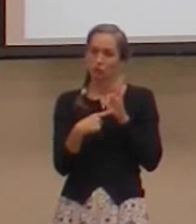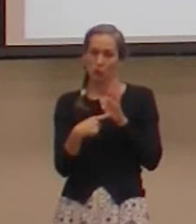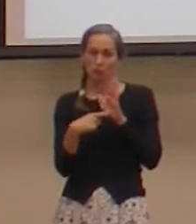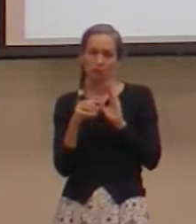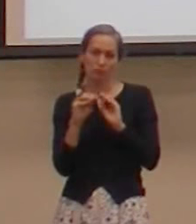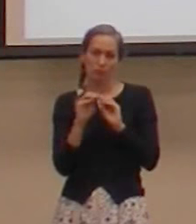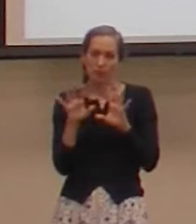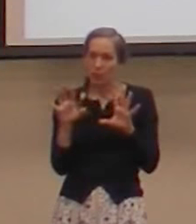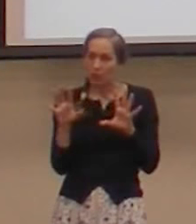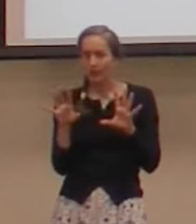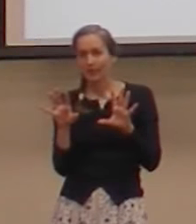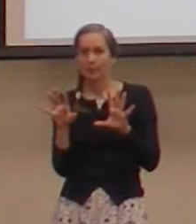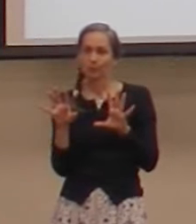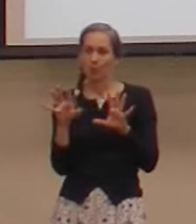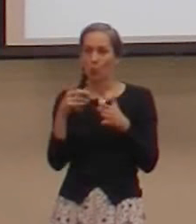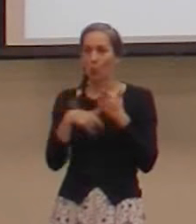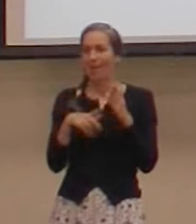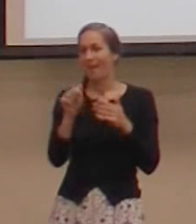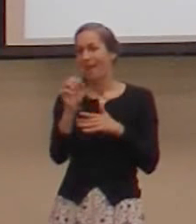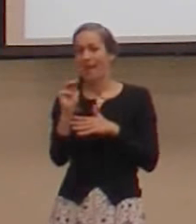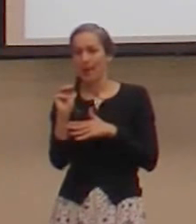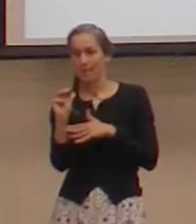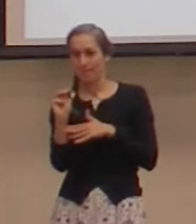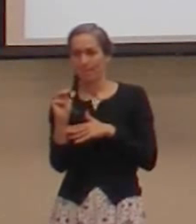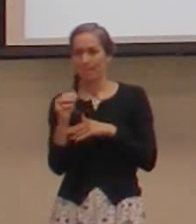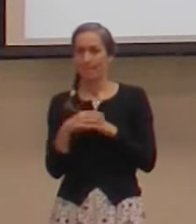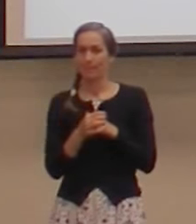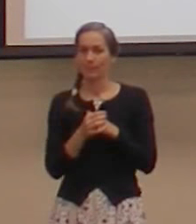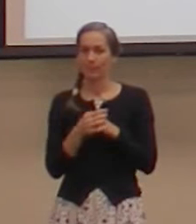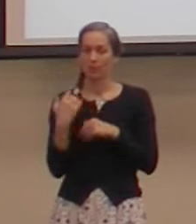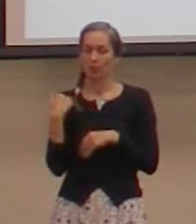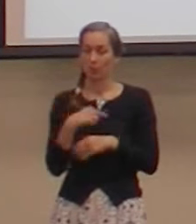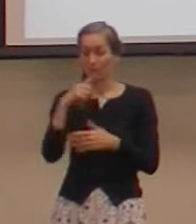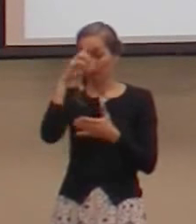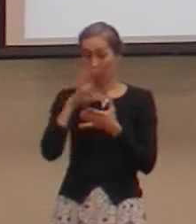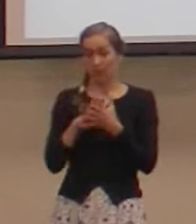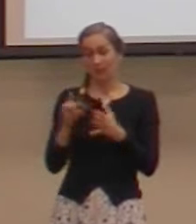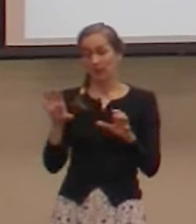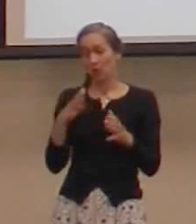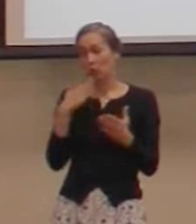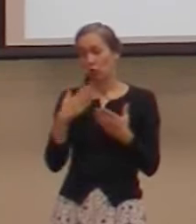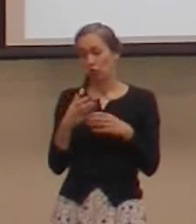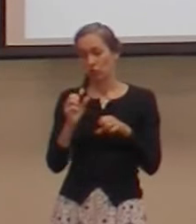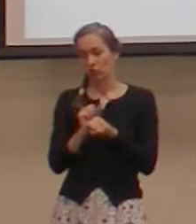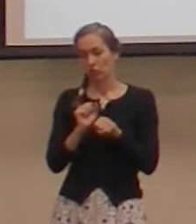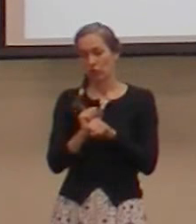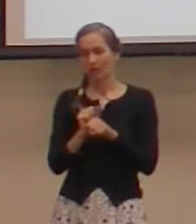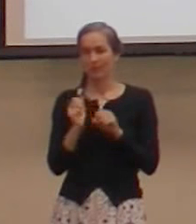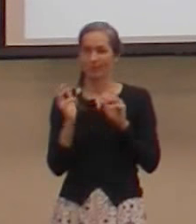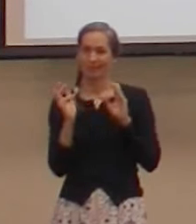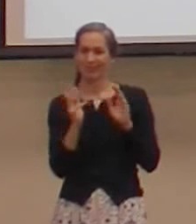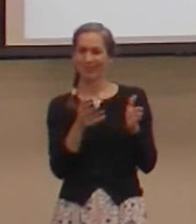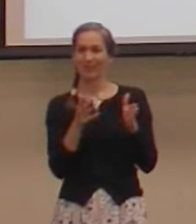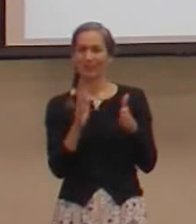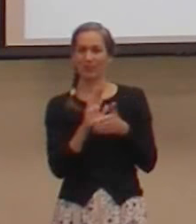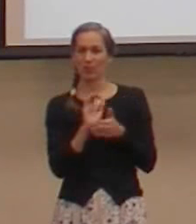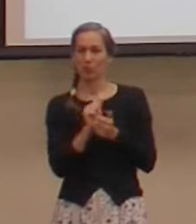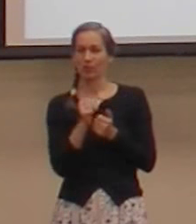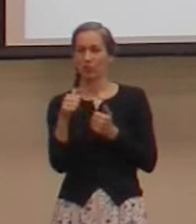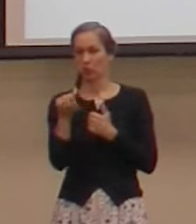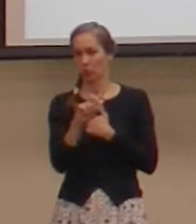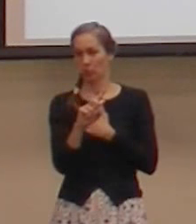plainly, kind of a thumbnail sketch of what AIM is, and we believe he did a really good job with that. So we want to leave this video with you, and this